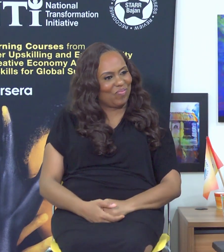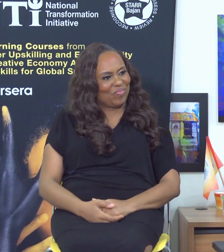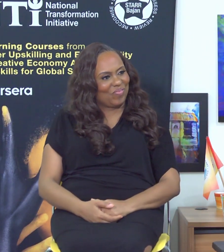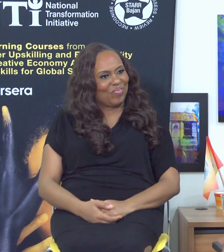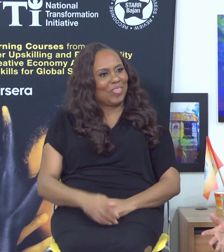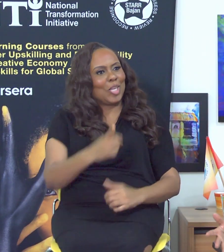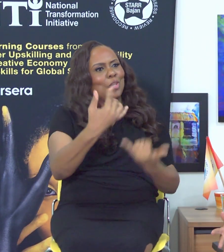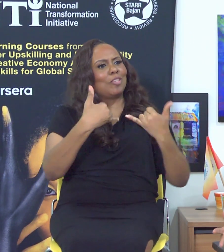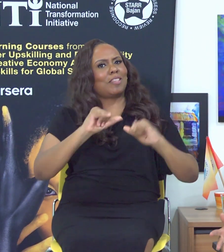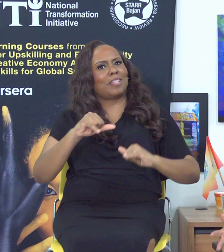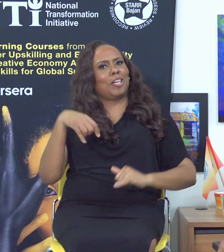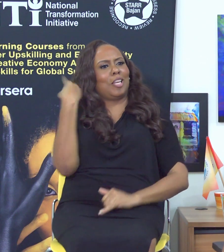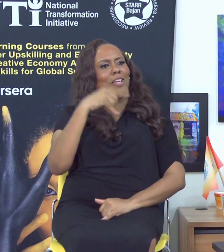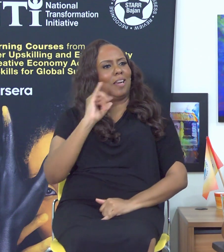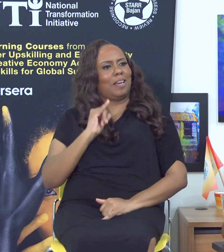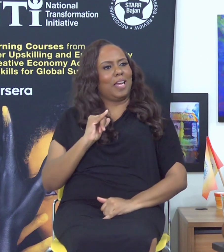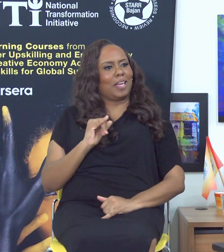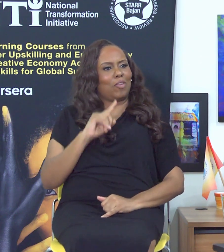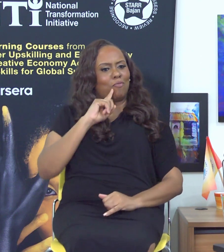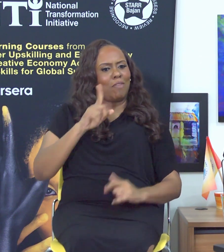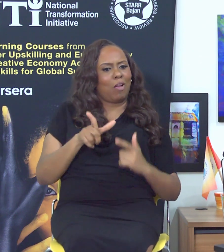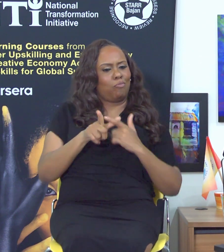You still look like an athlete.